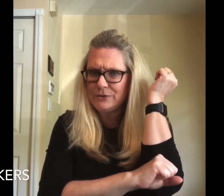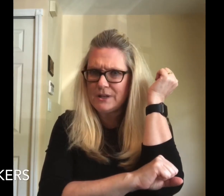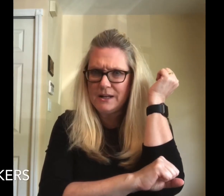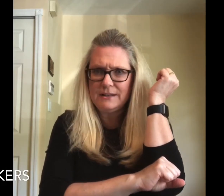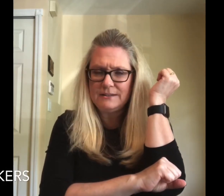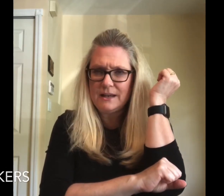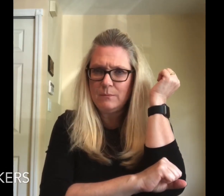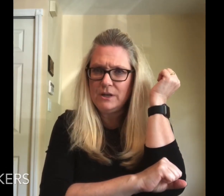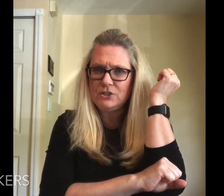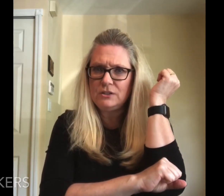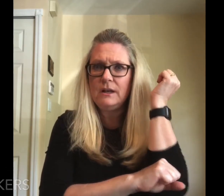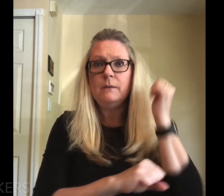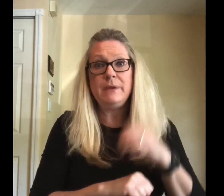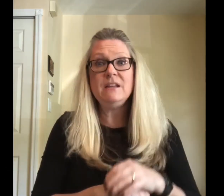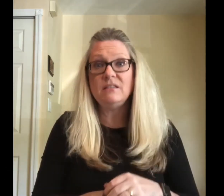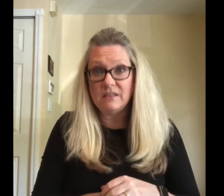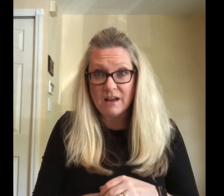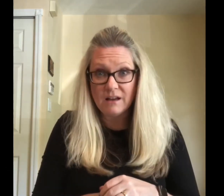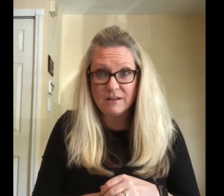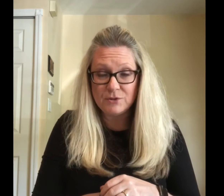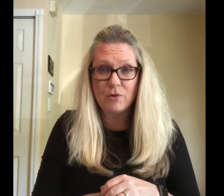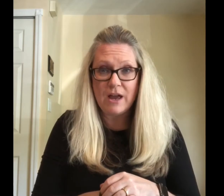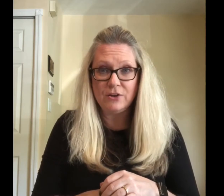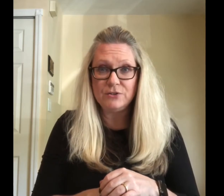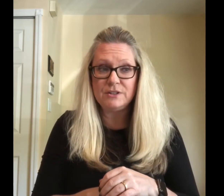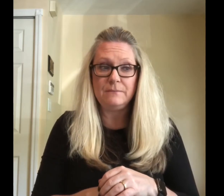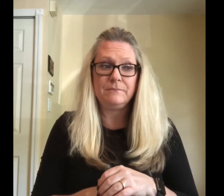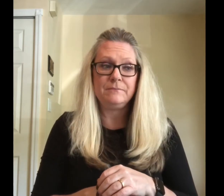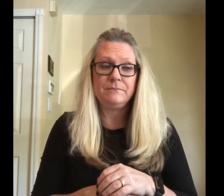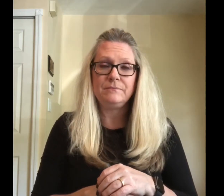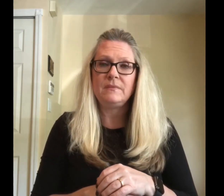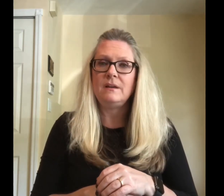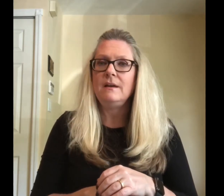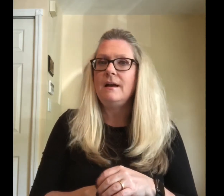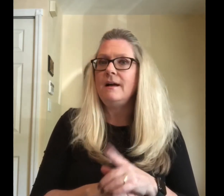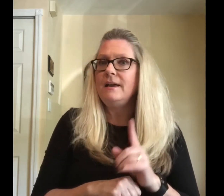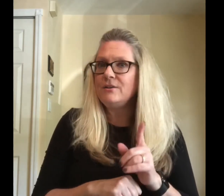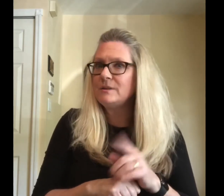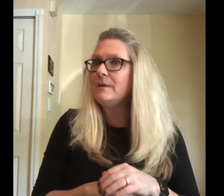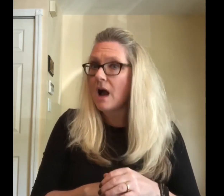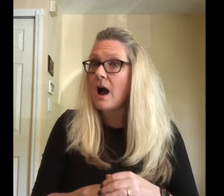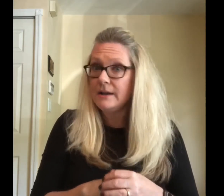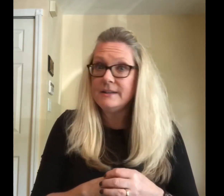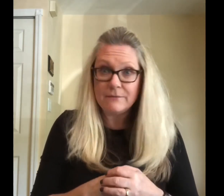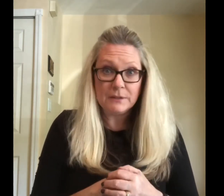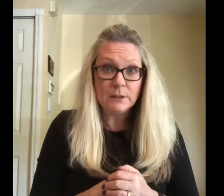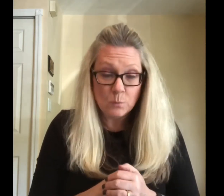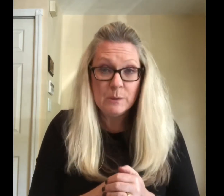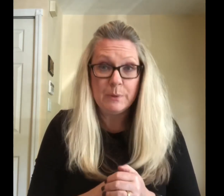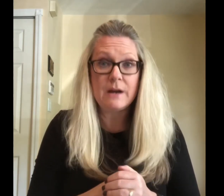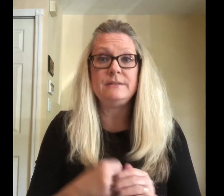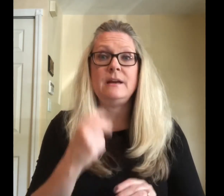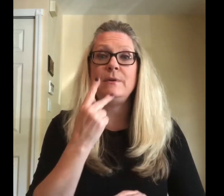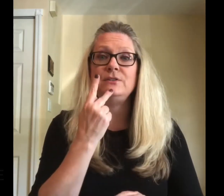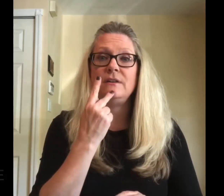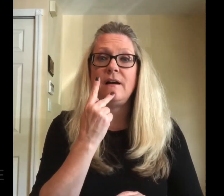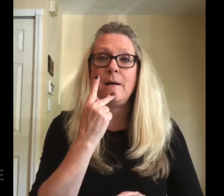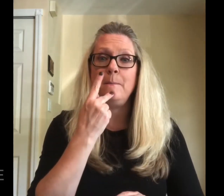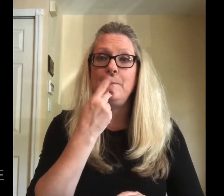his sandwich. Pete loves crackers. Here's something I definitely would put on a sandwich, a